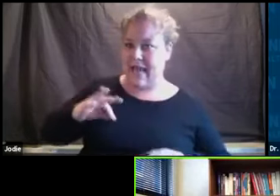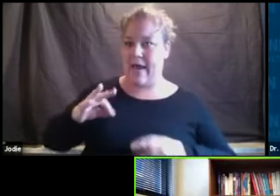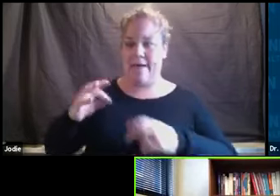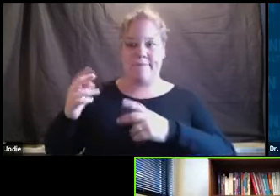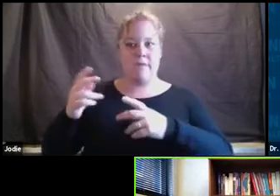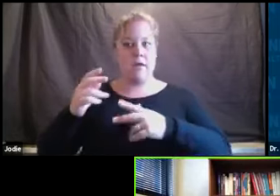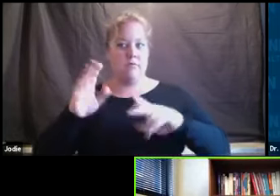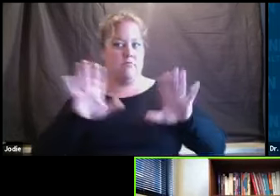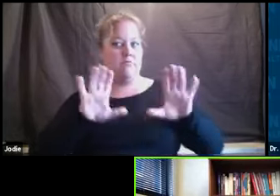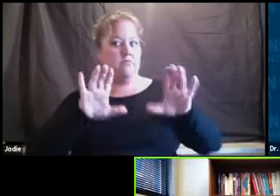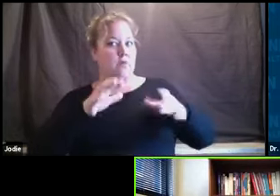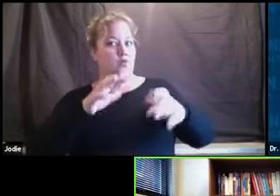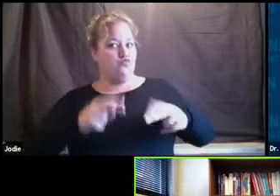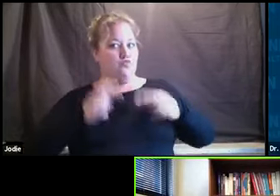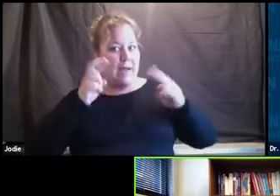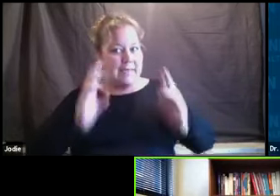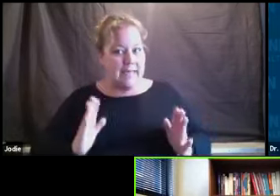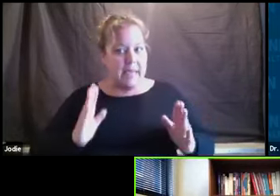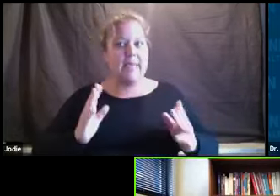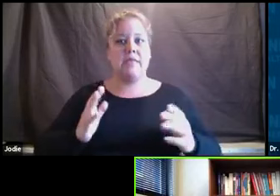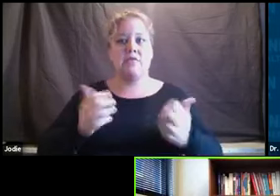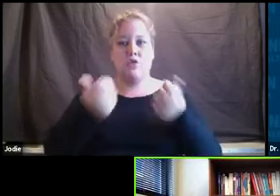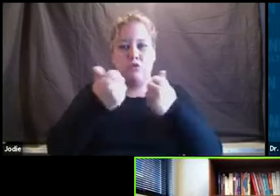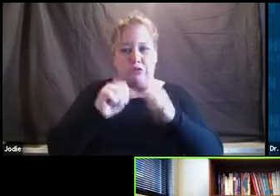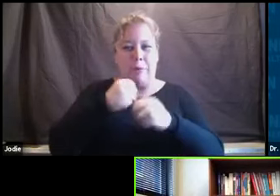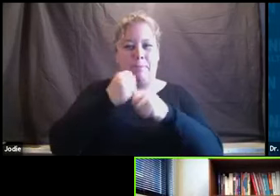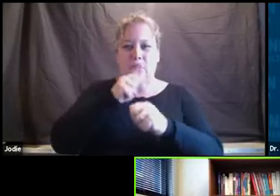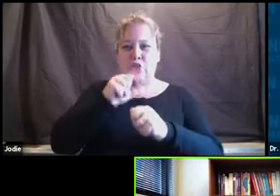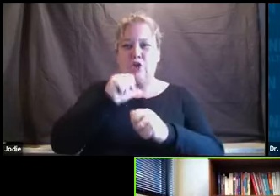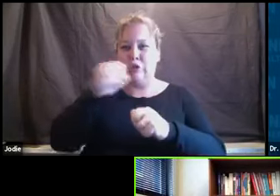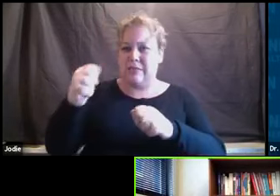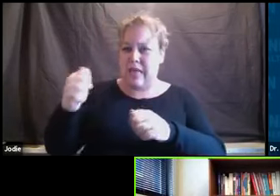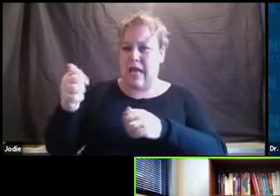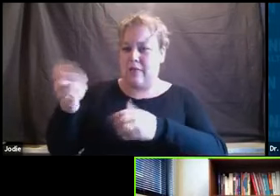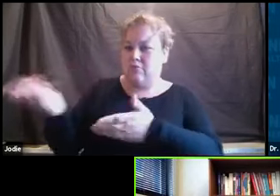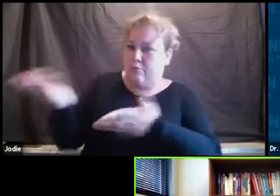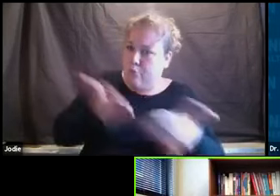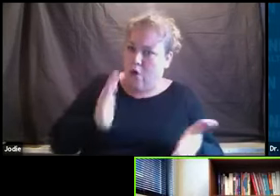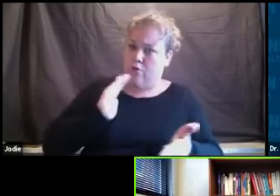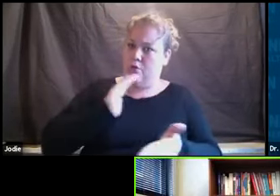lucky that the staff have not brought it into the facilities.